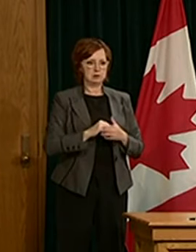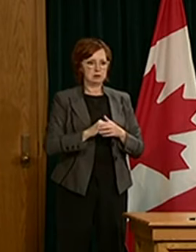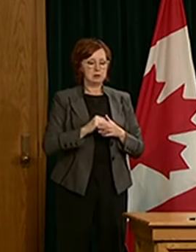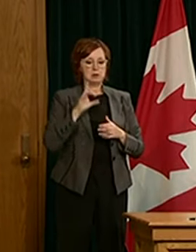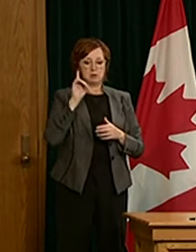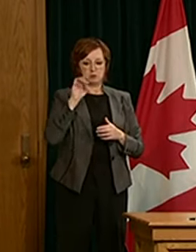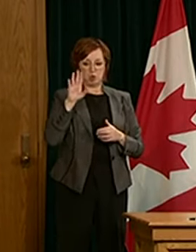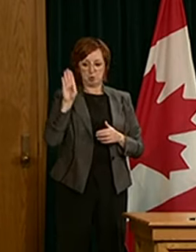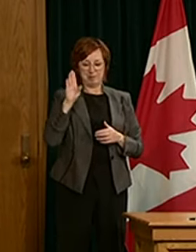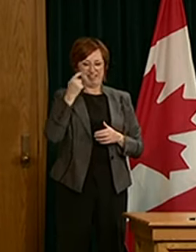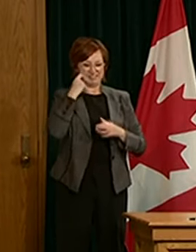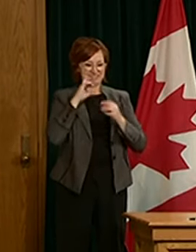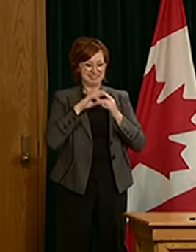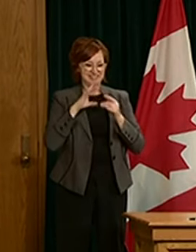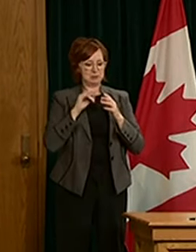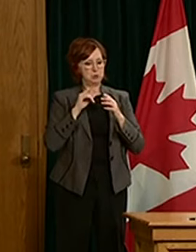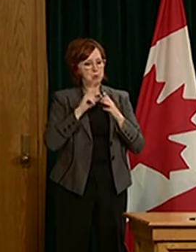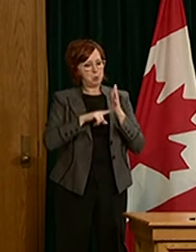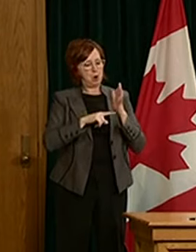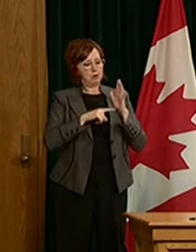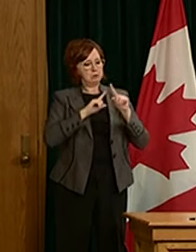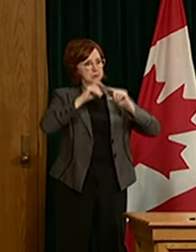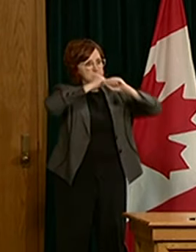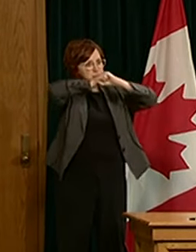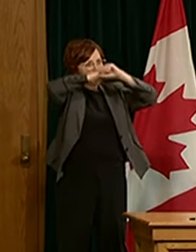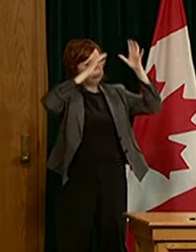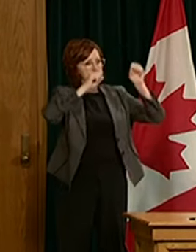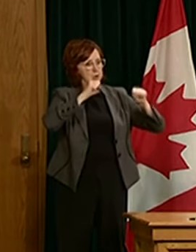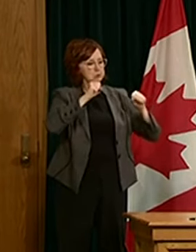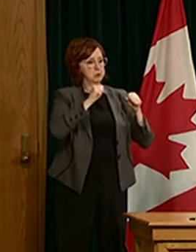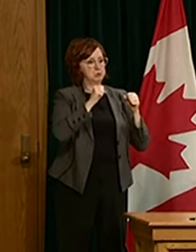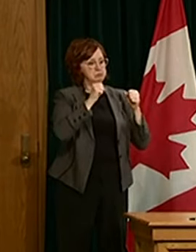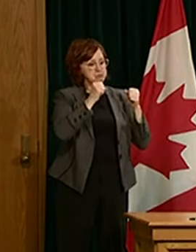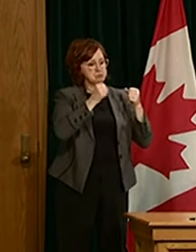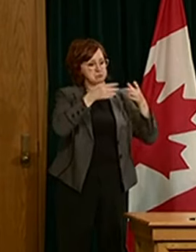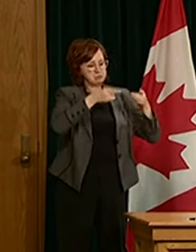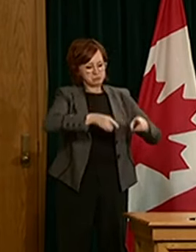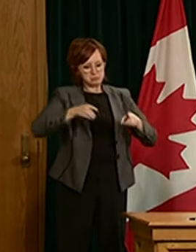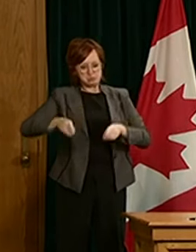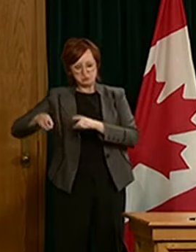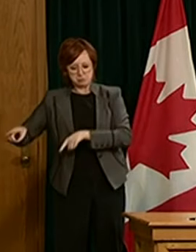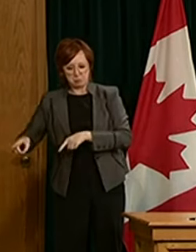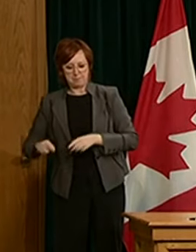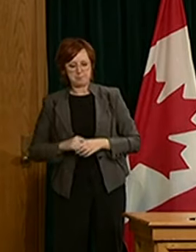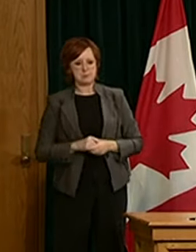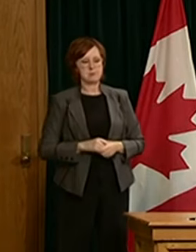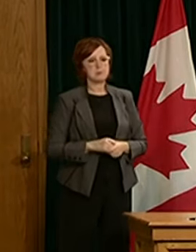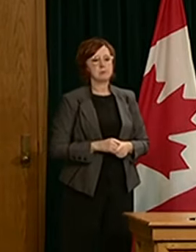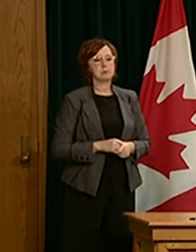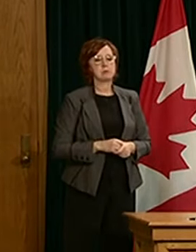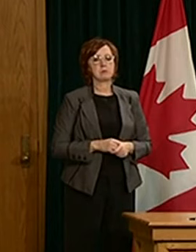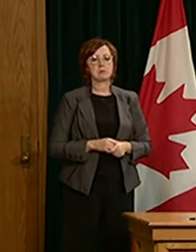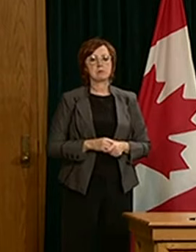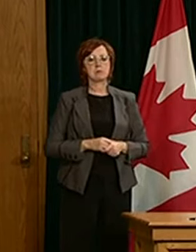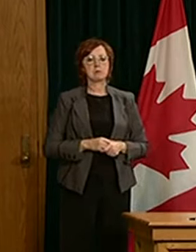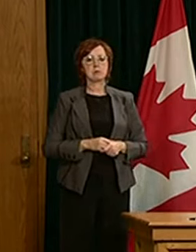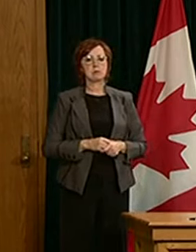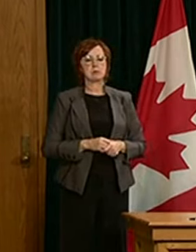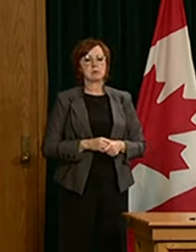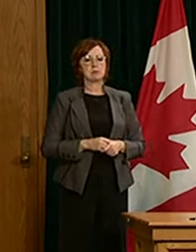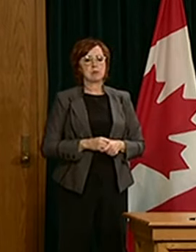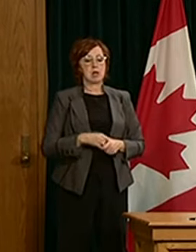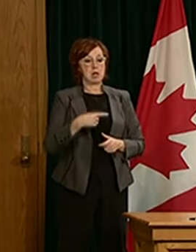in the steps in capacity increases. And as depicted here, our intent is to